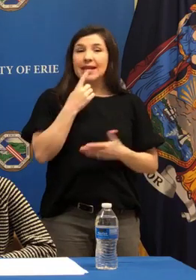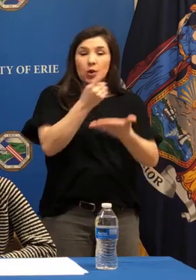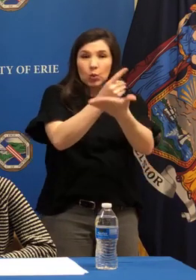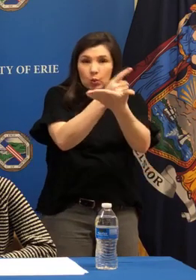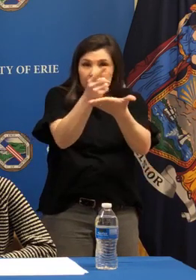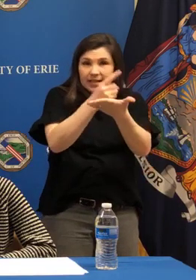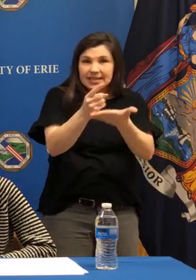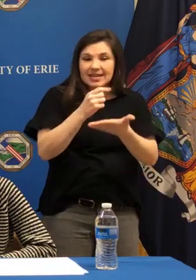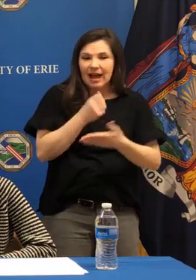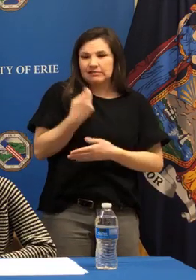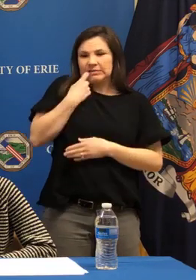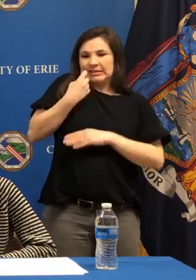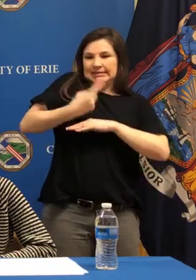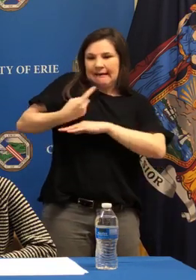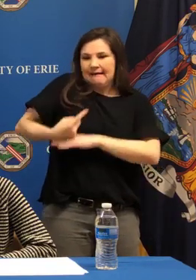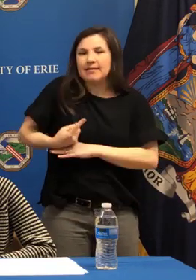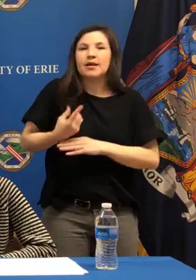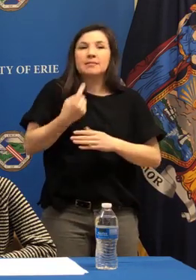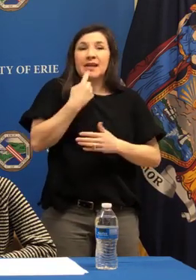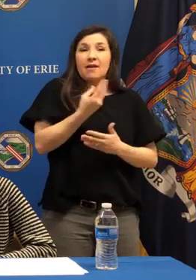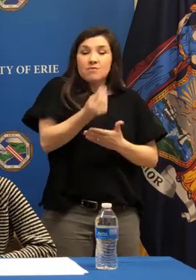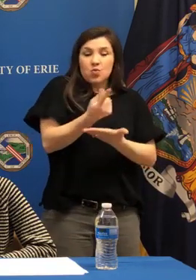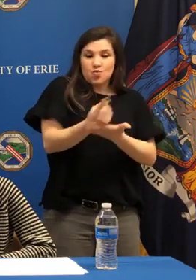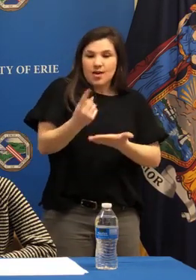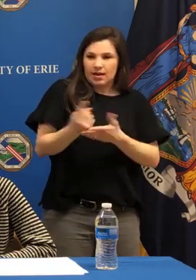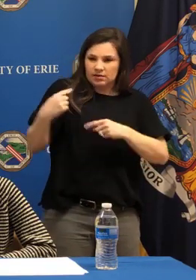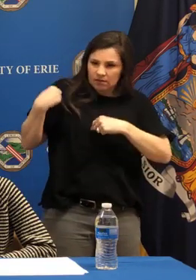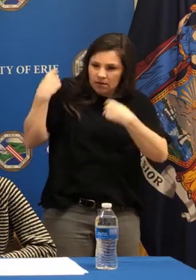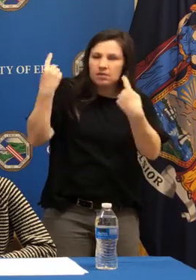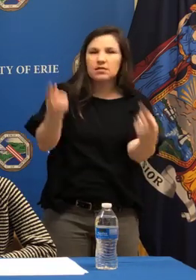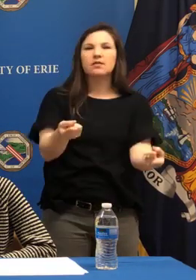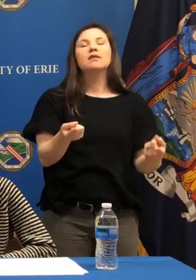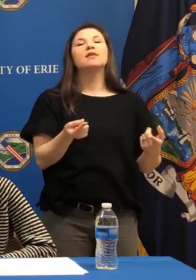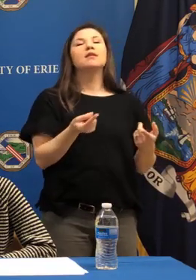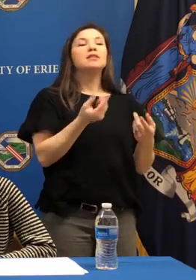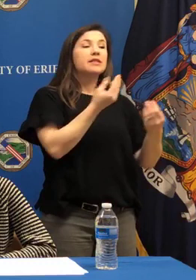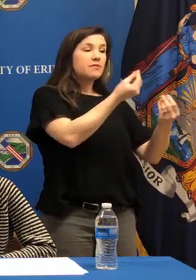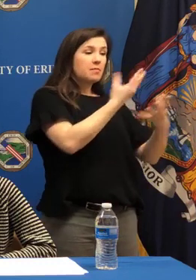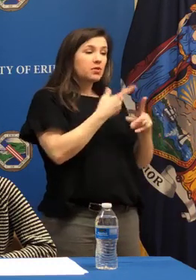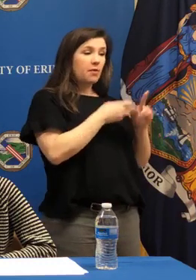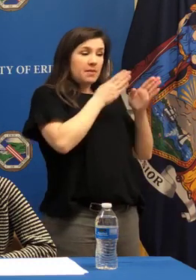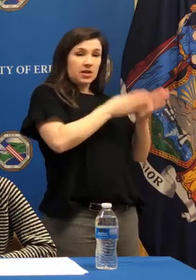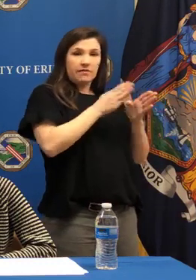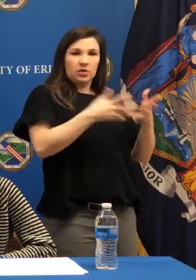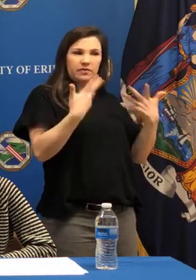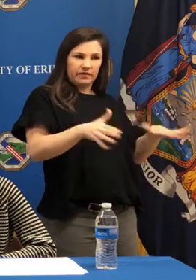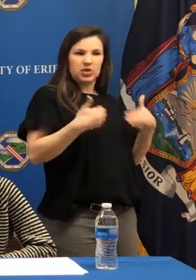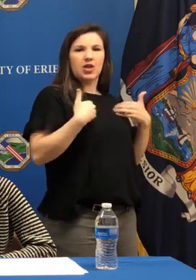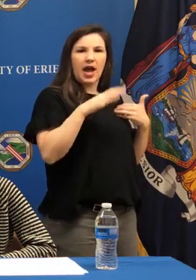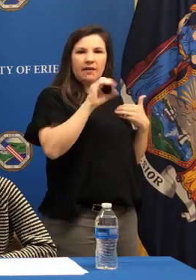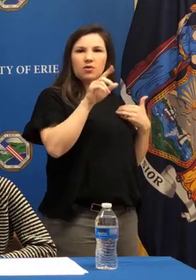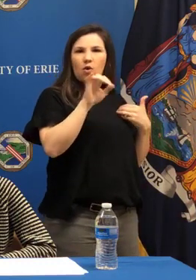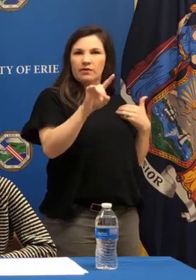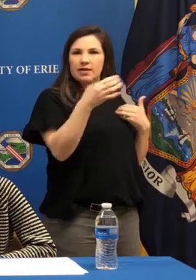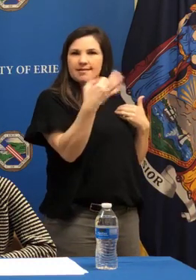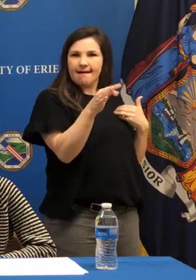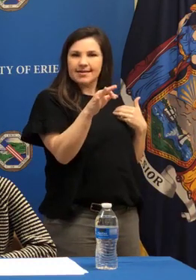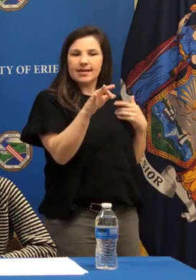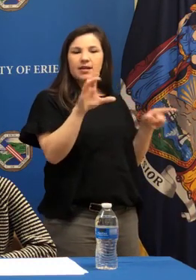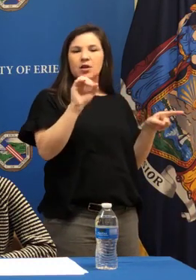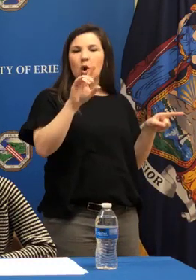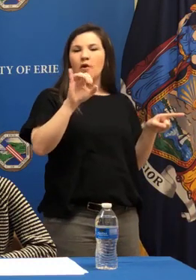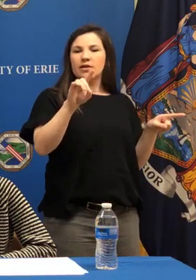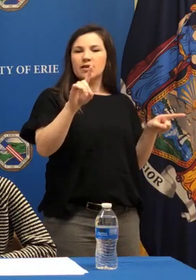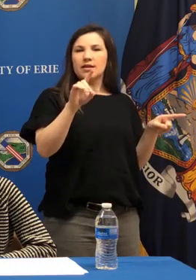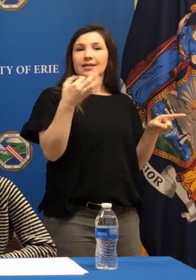not just days, because we believe, based on the information that we received from individuals who have COVID-19, that